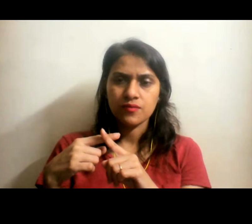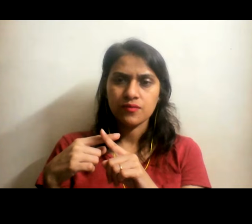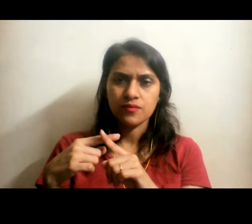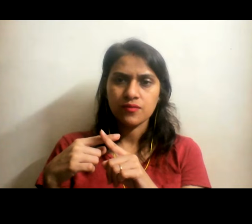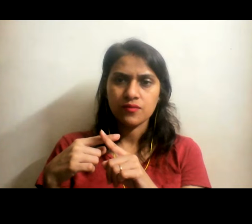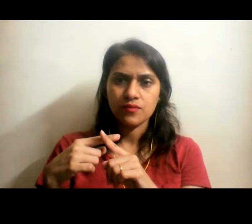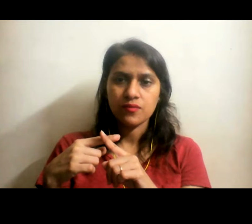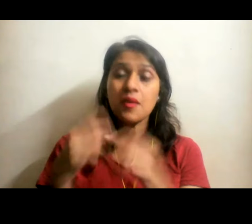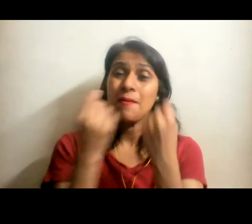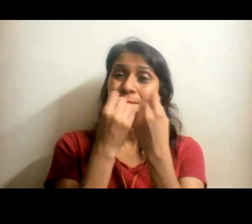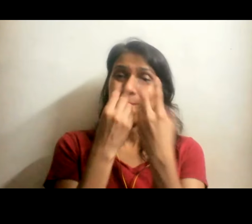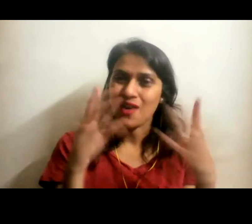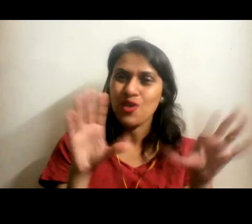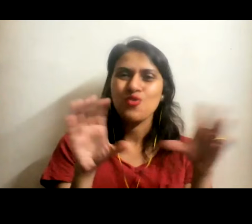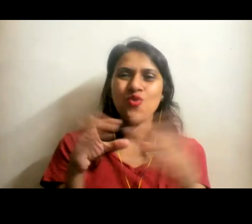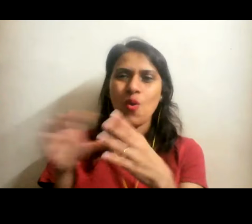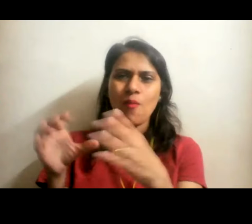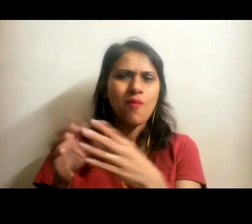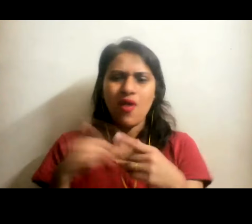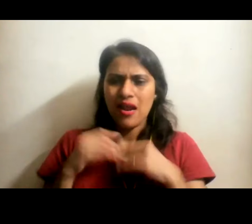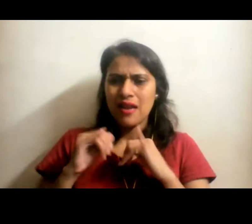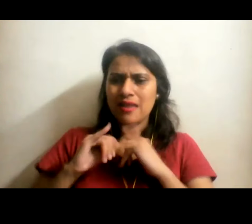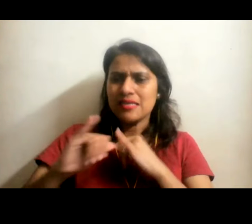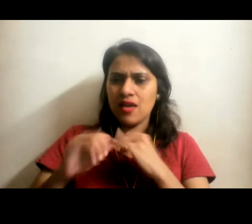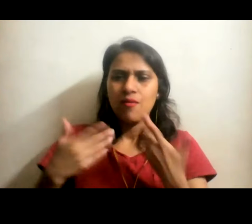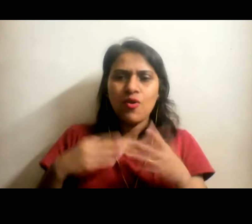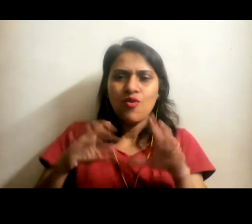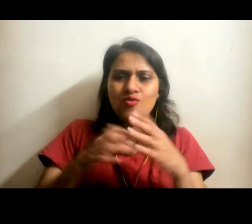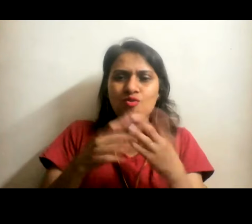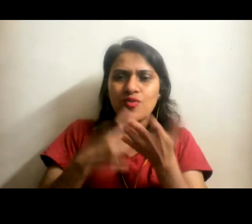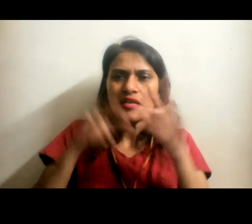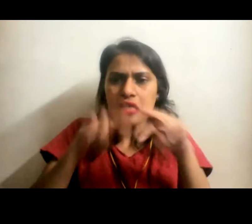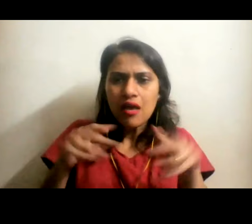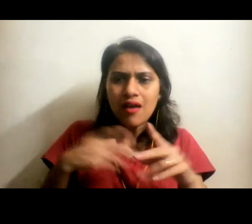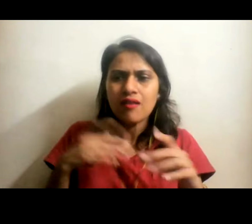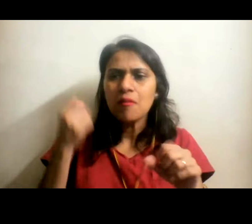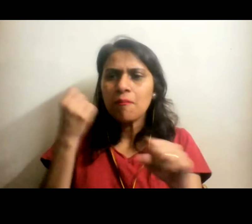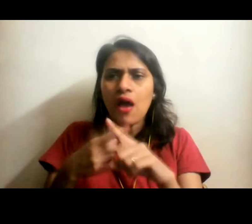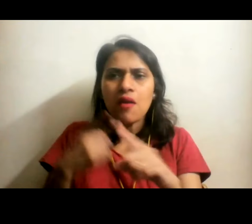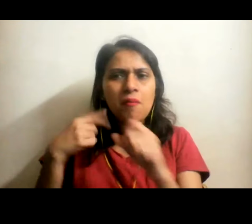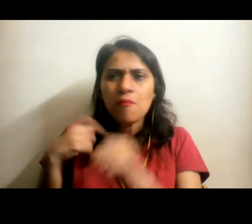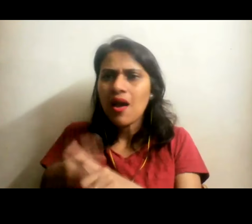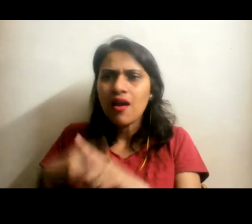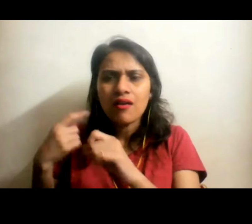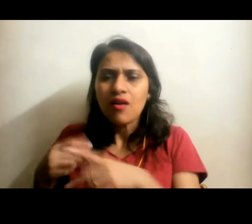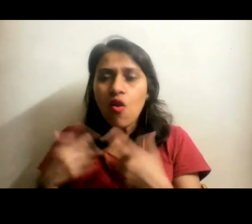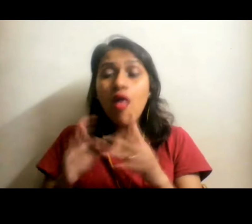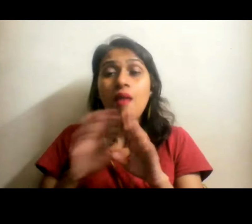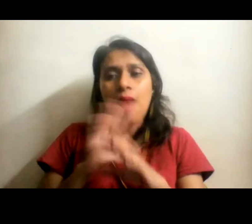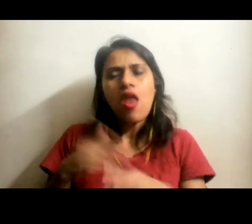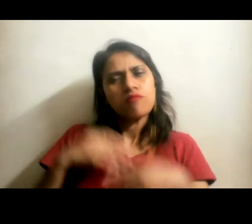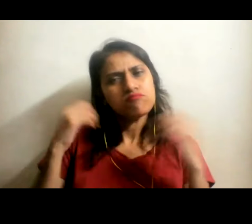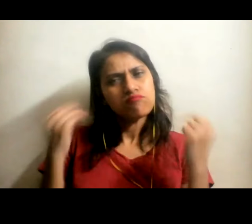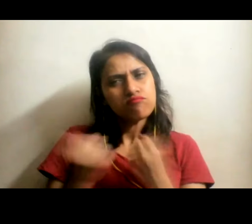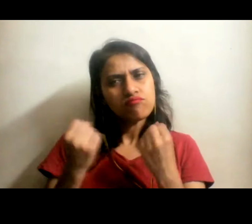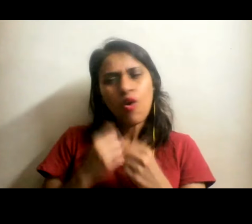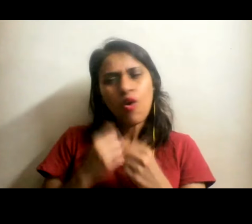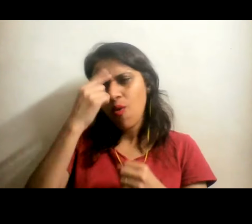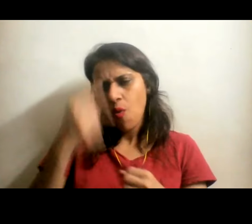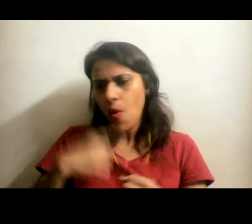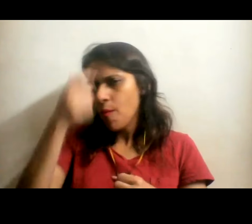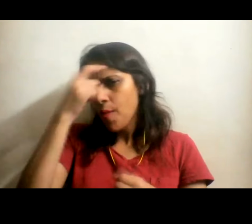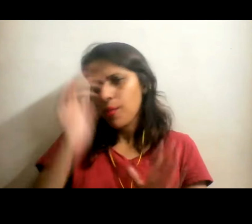lot of groups which were not so prominent in research are now coming forward in the education field and taking up their own issues for research, and